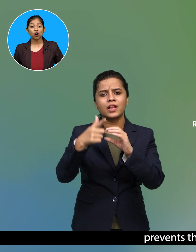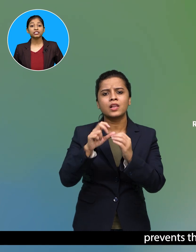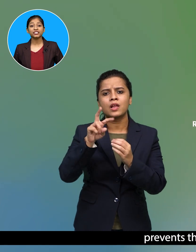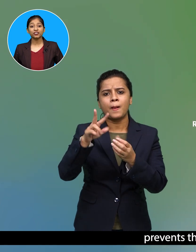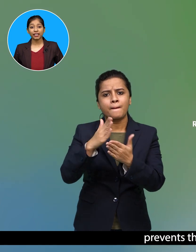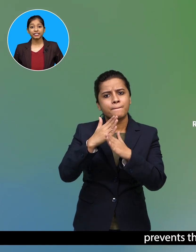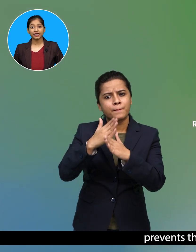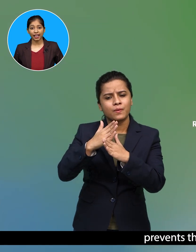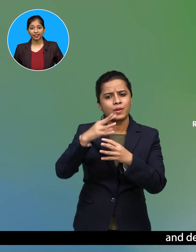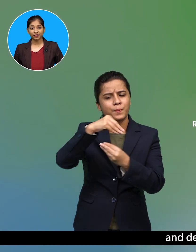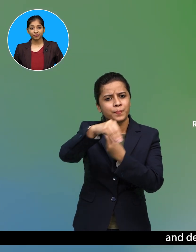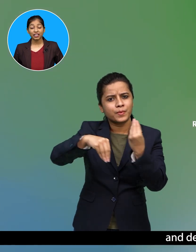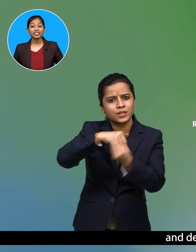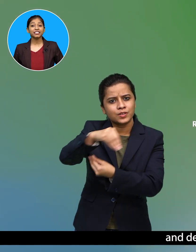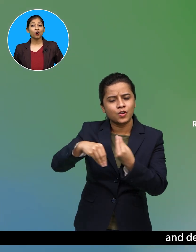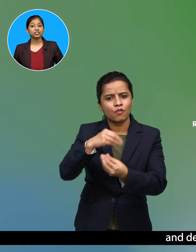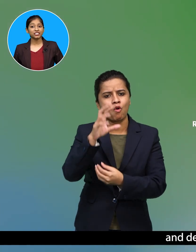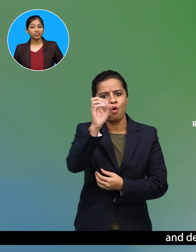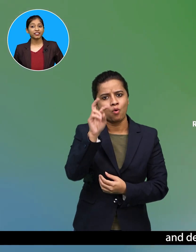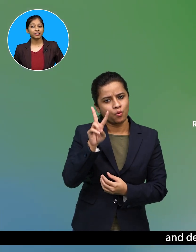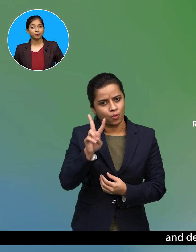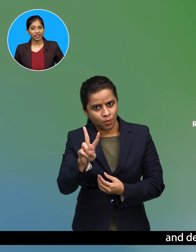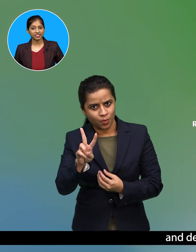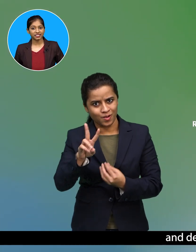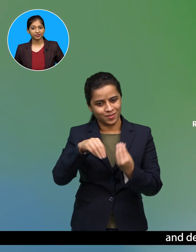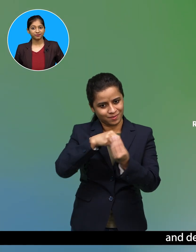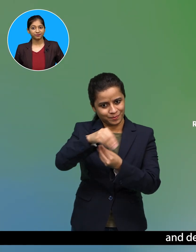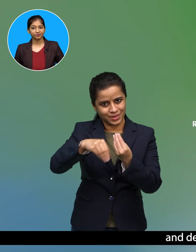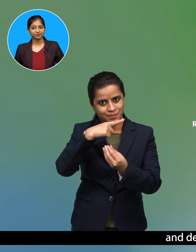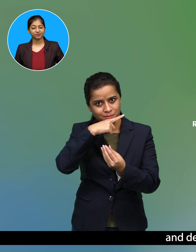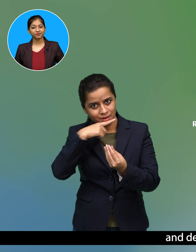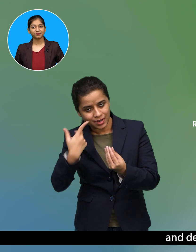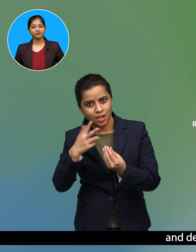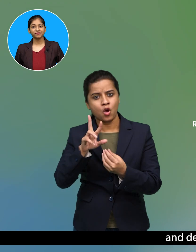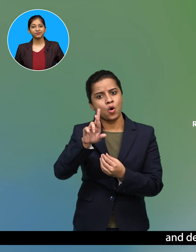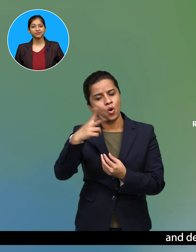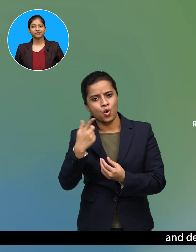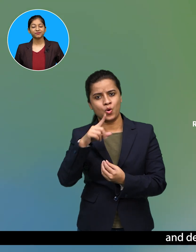of oxygenated and deoxygenated blood.